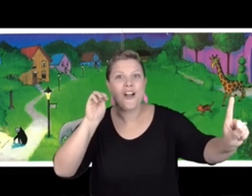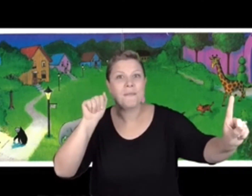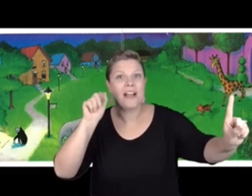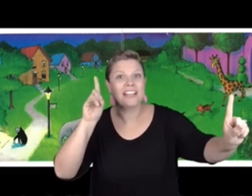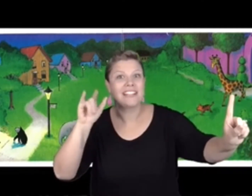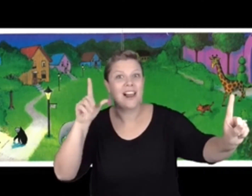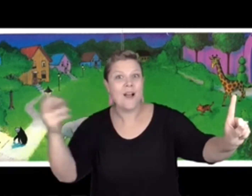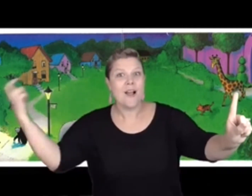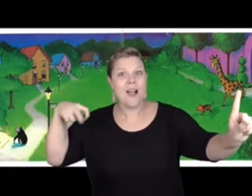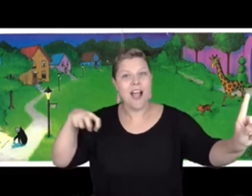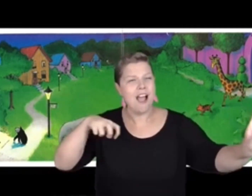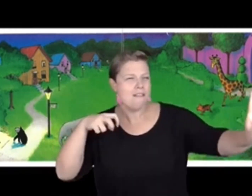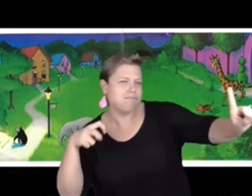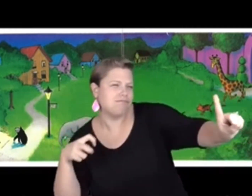and the armadillo.